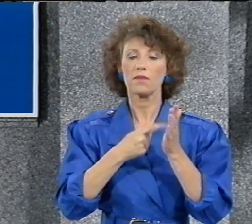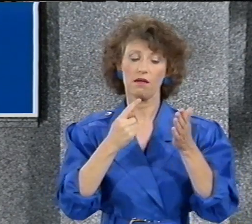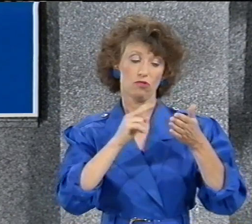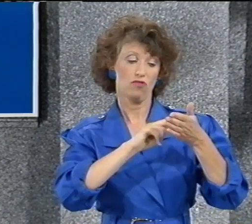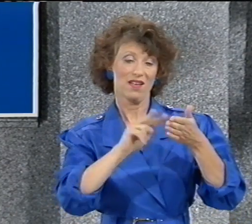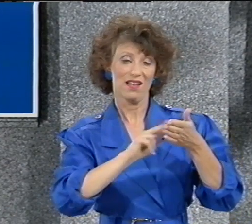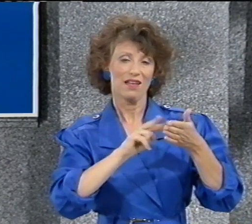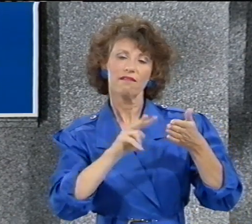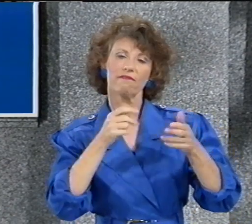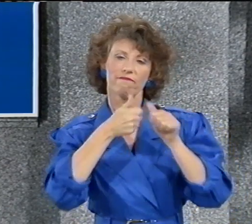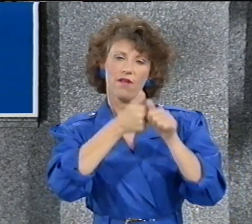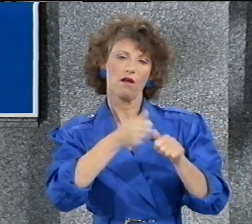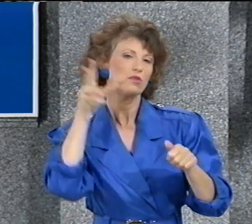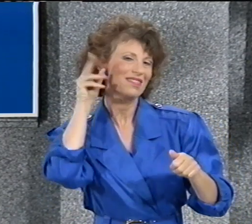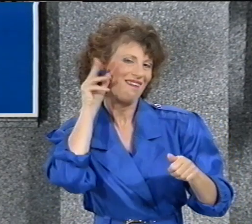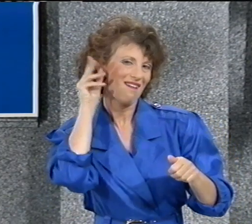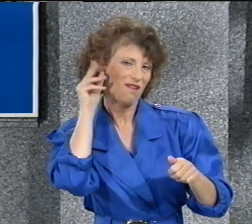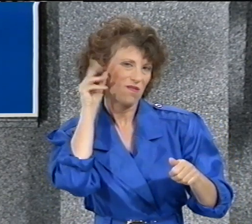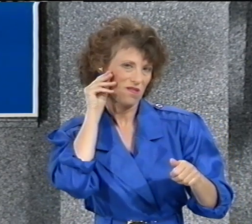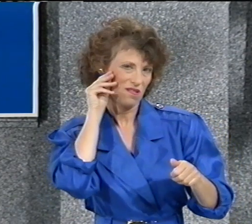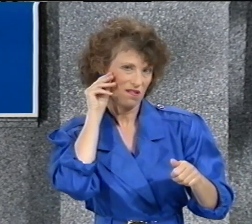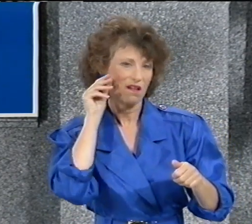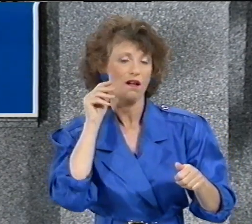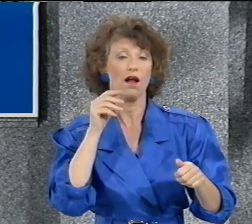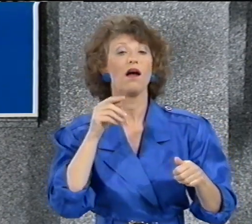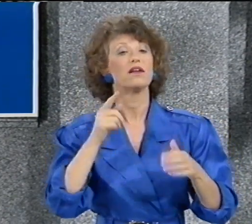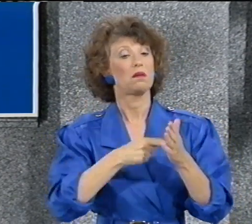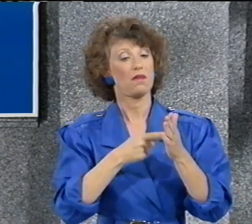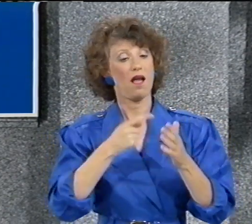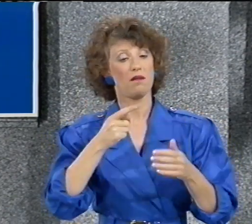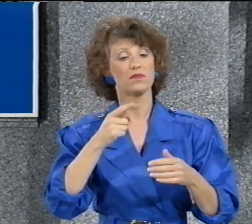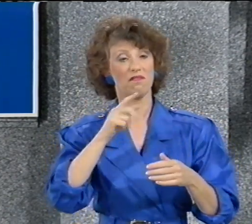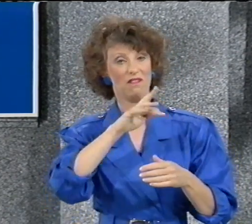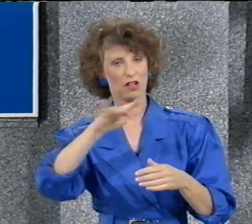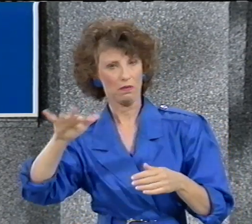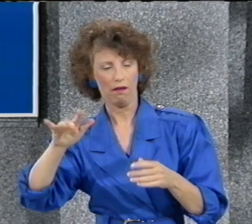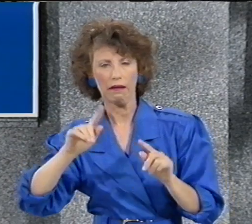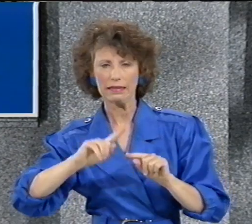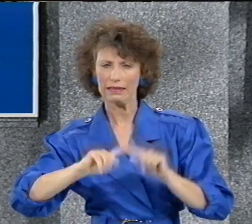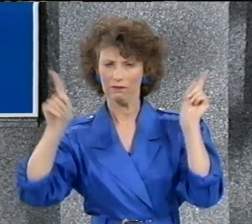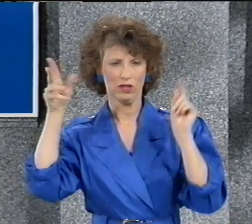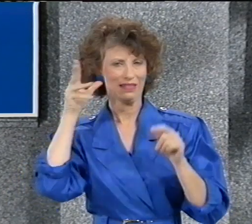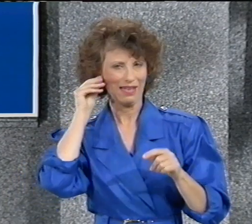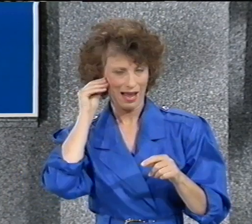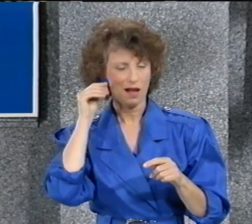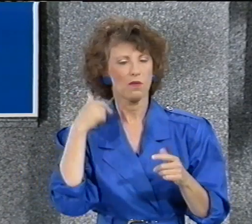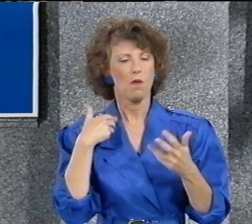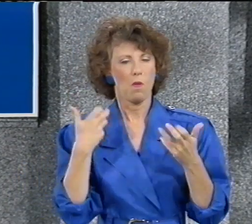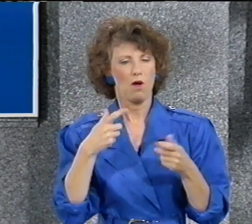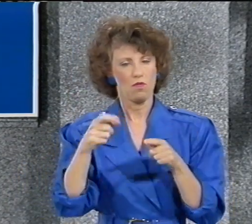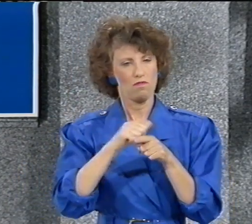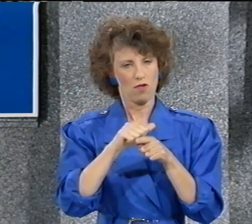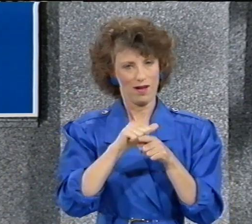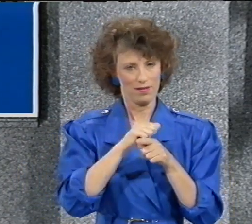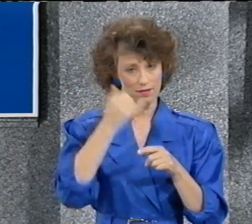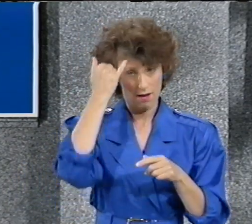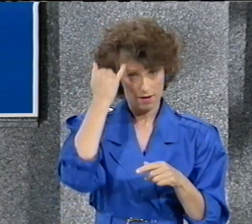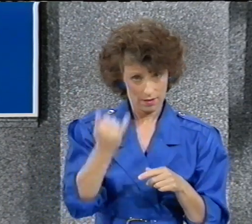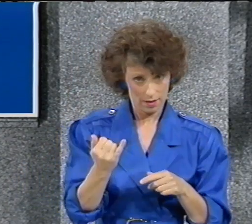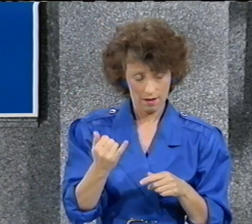Some hearing people often depend on sound when they read. You might want to practice that idea too by looking